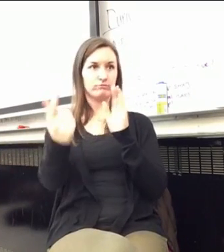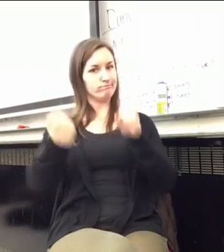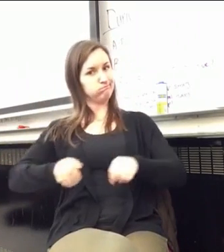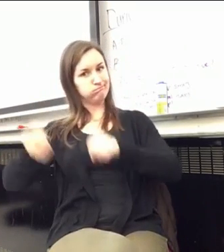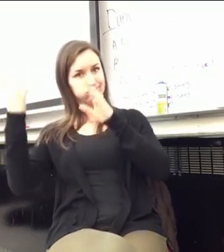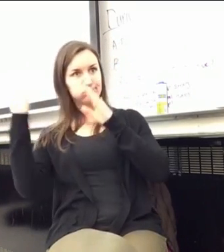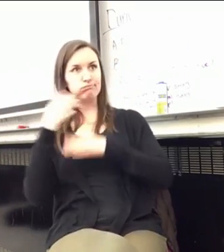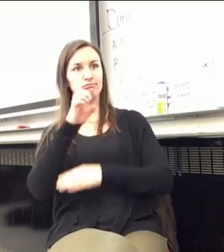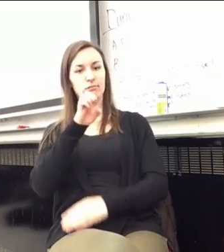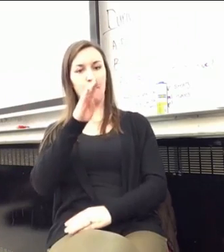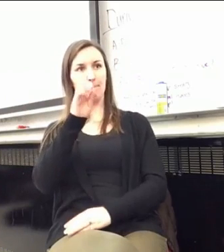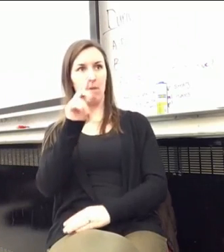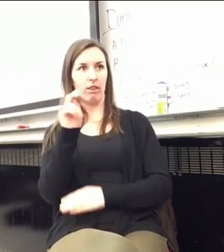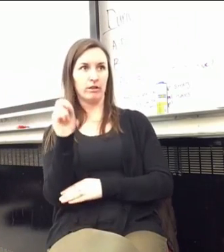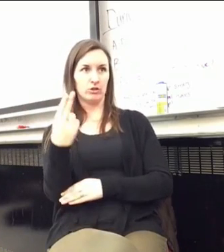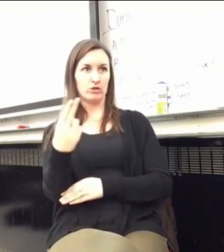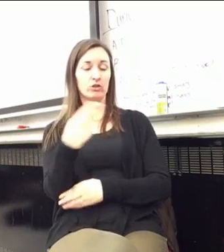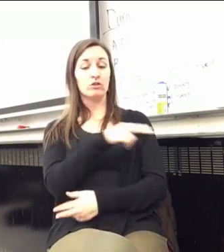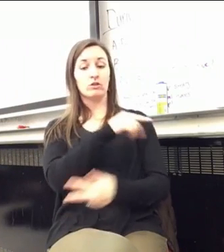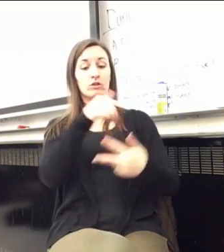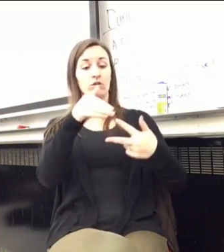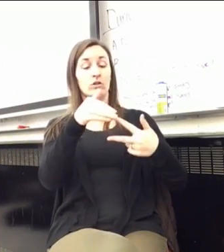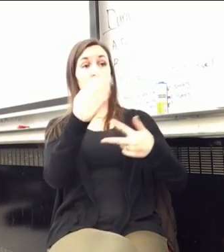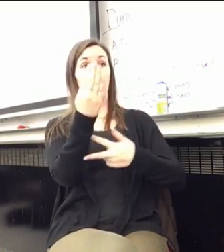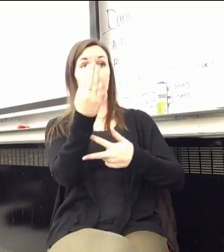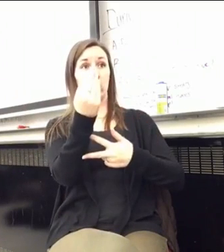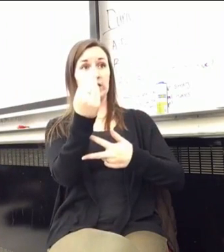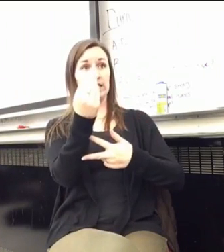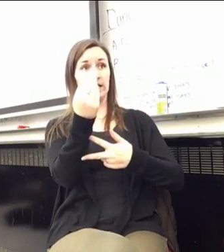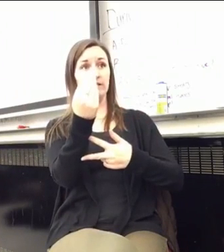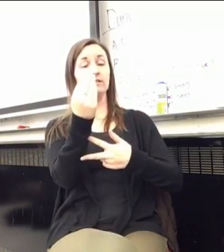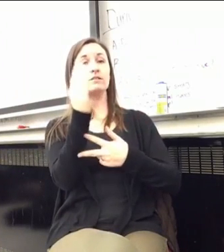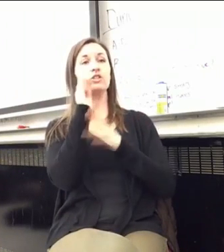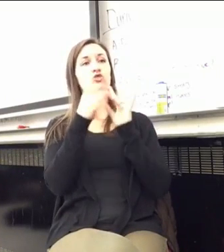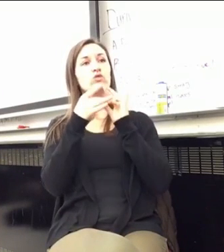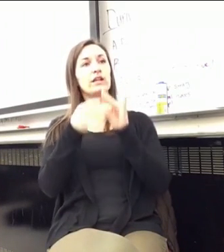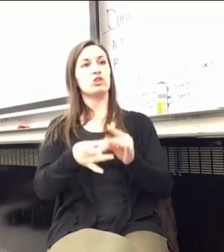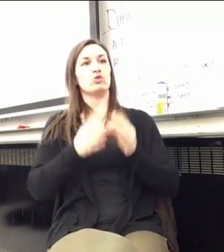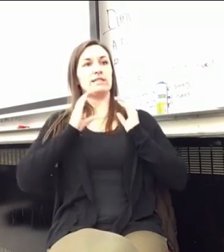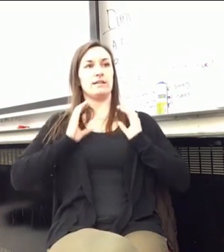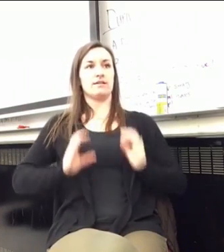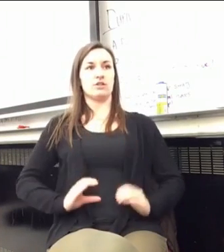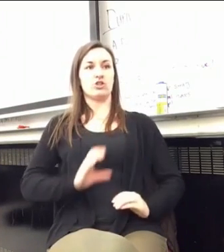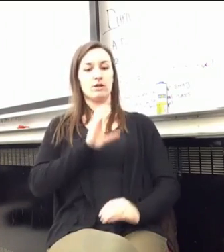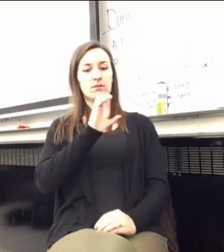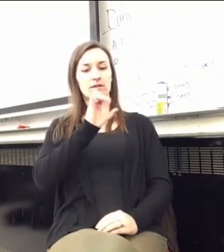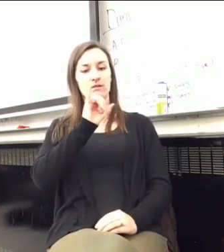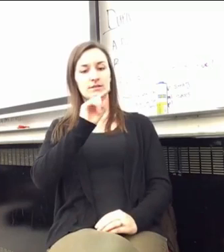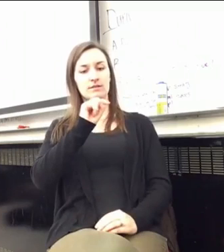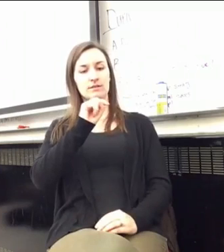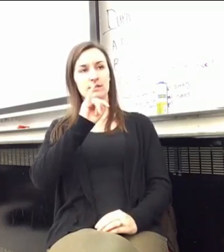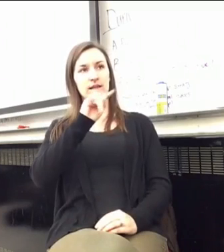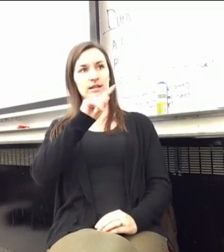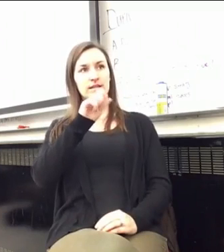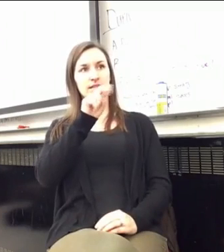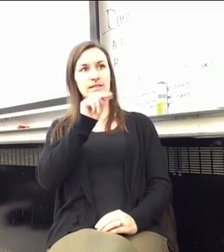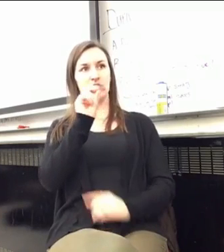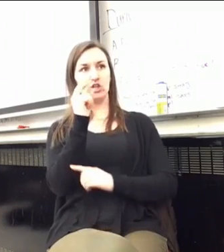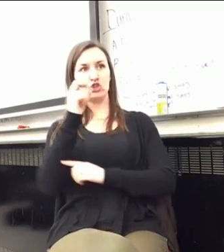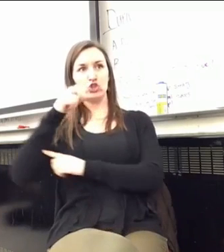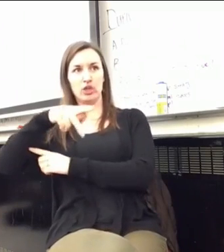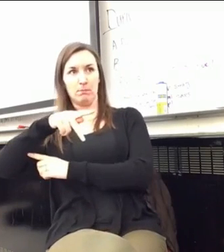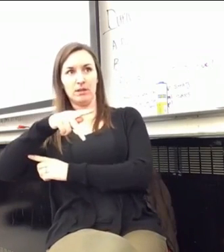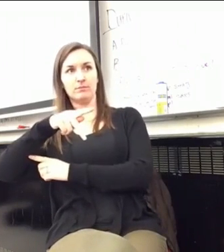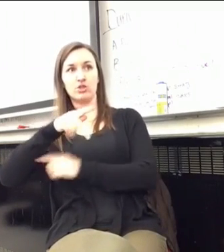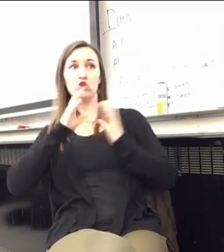The 14th Amendment is going to be citizenship. So you can either highlight citizens or also